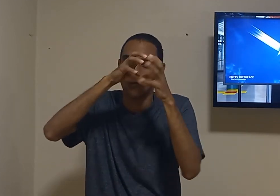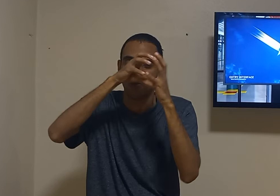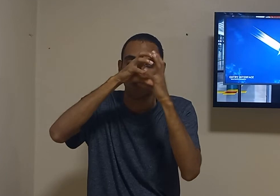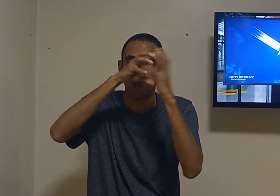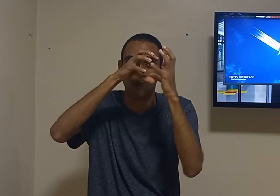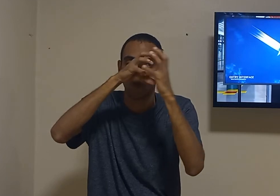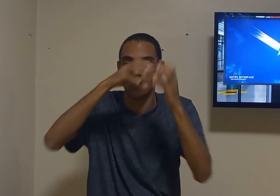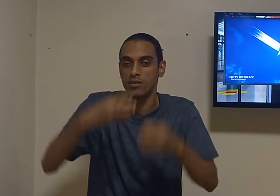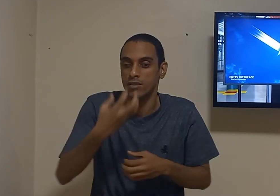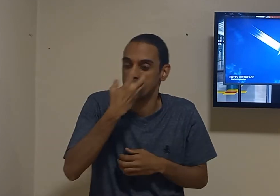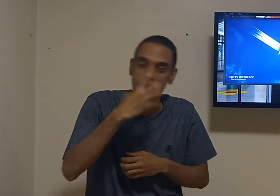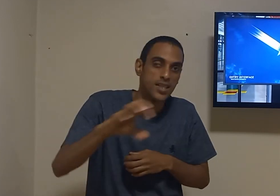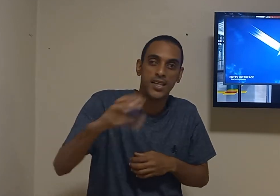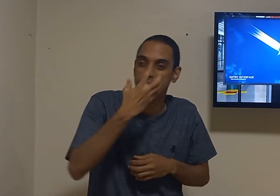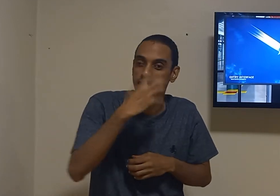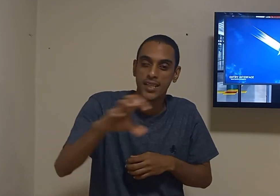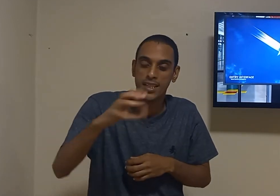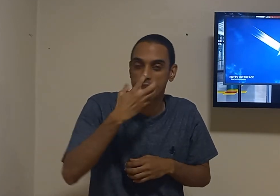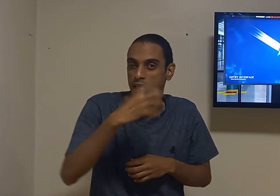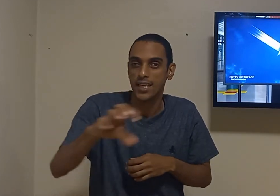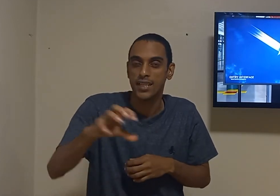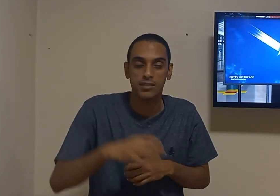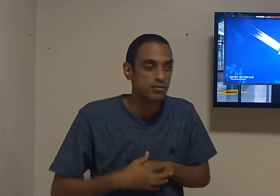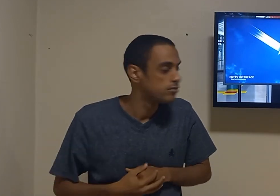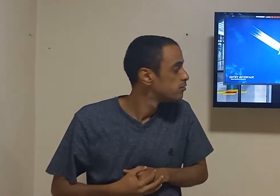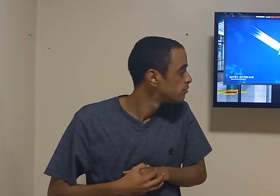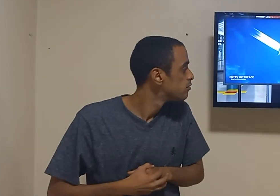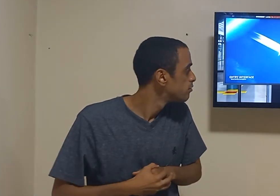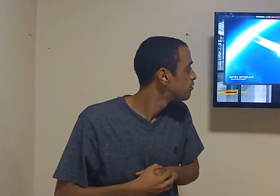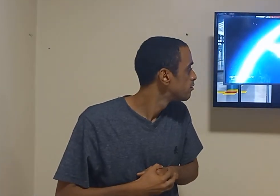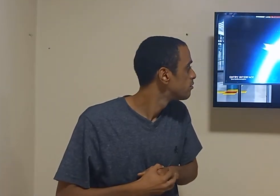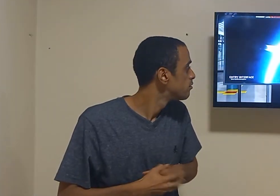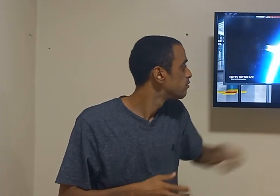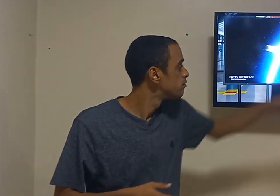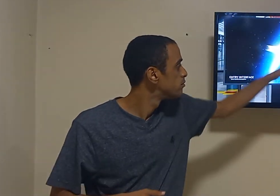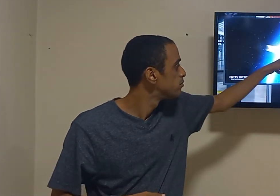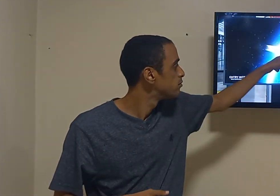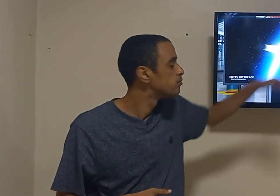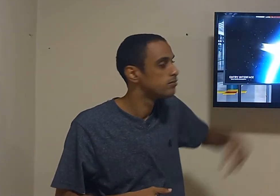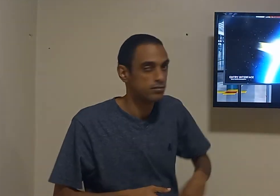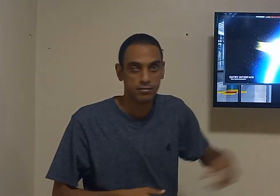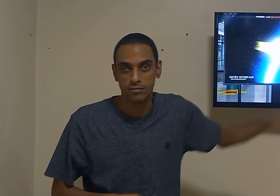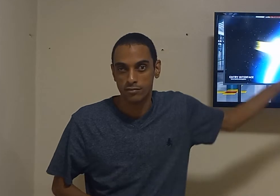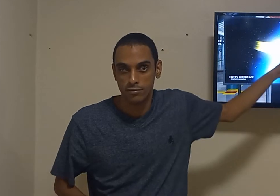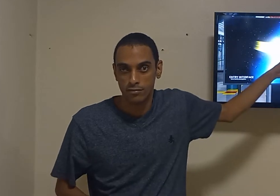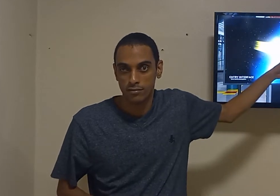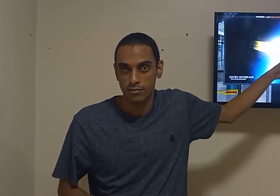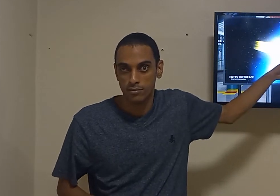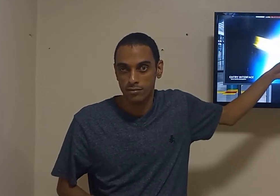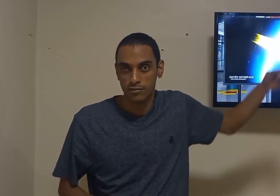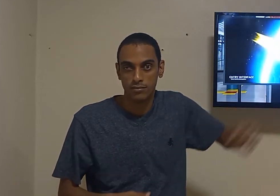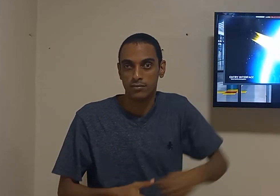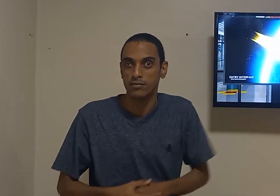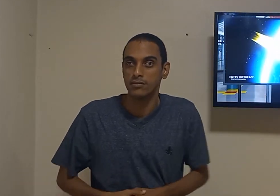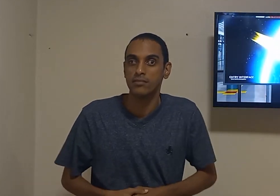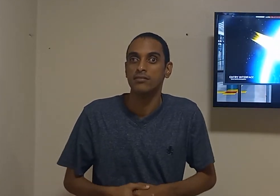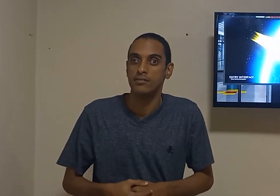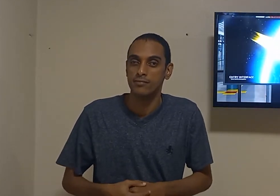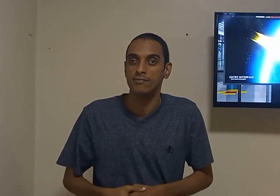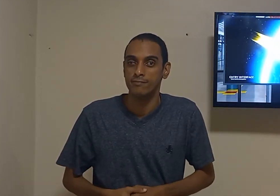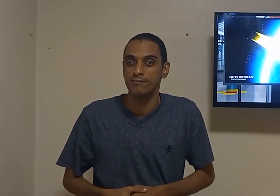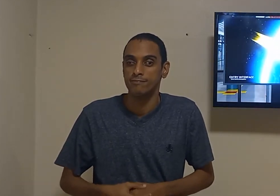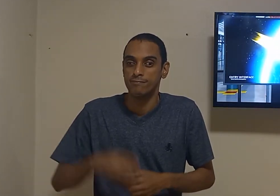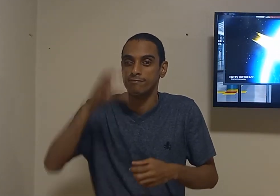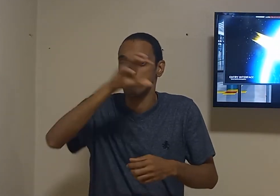an hour. That's 8,000 miles an hour faster than when you come home from the International Space Station. And what that's going to cause is this to heat